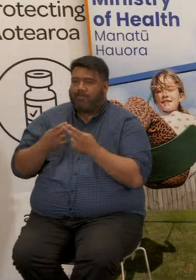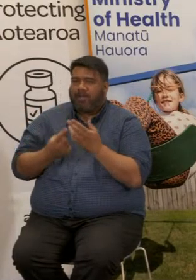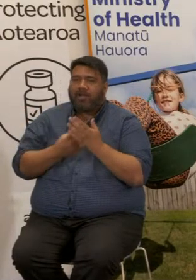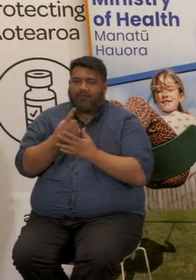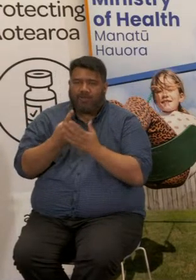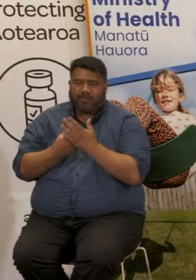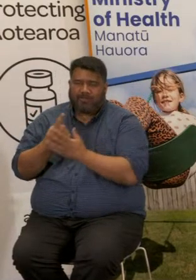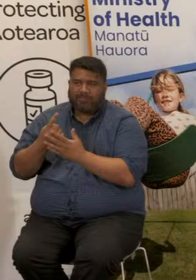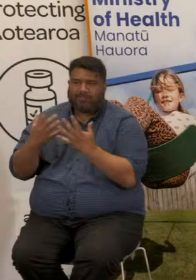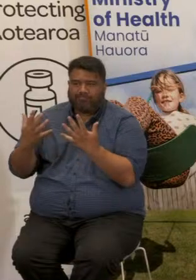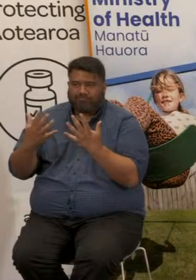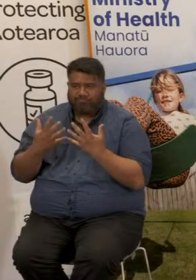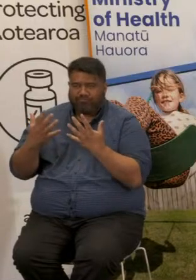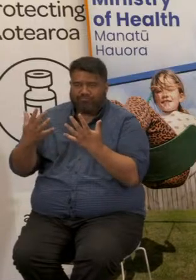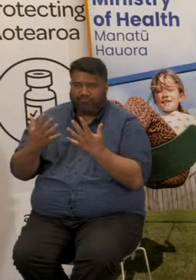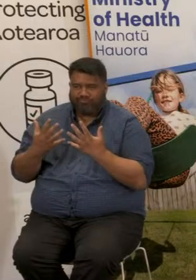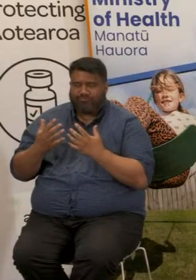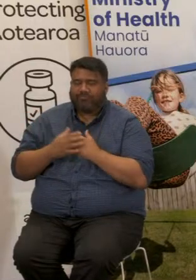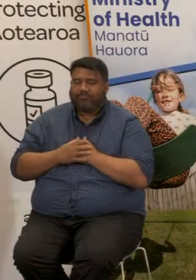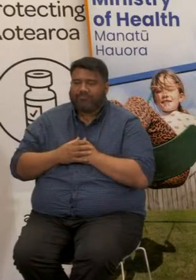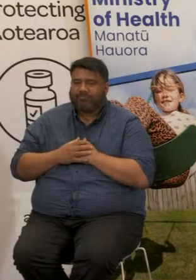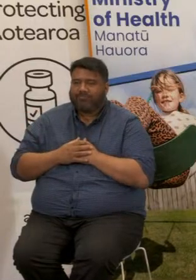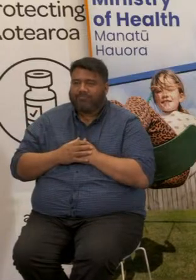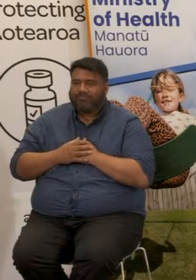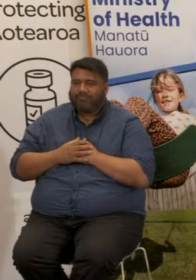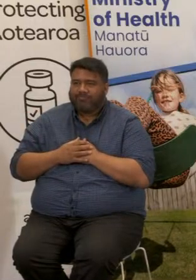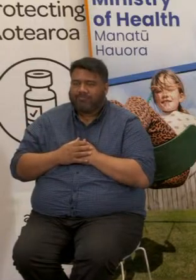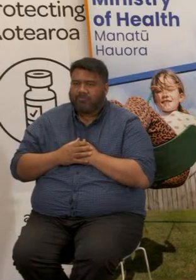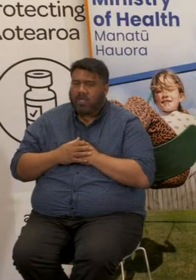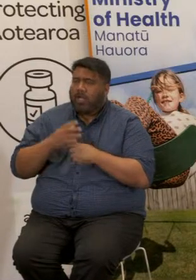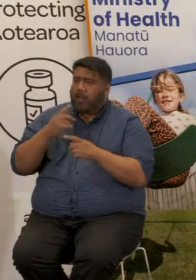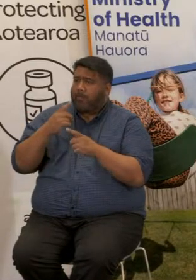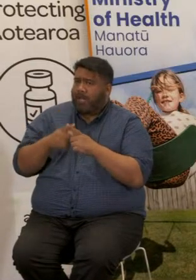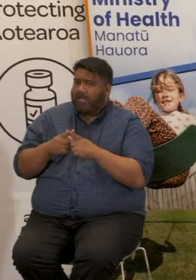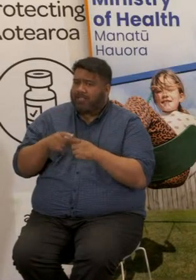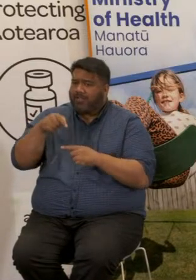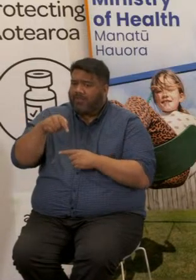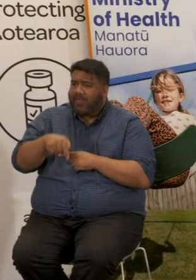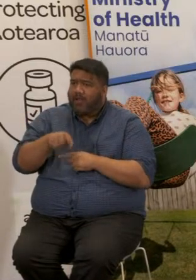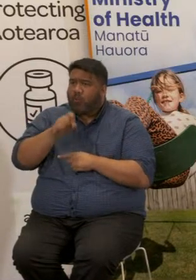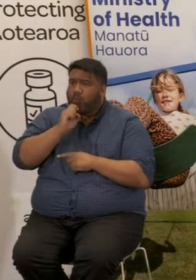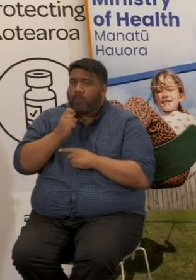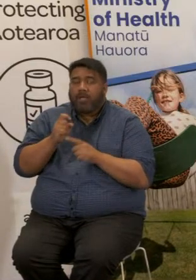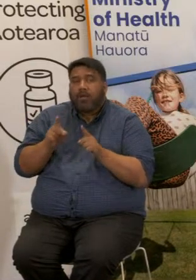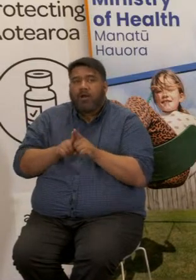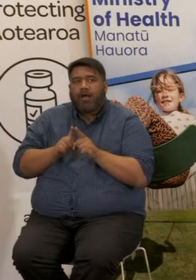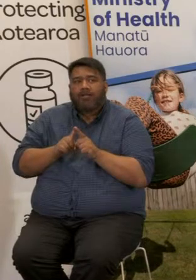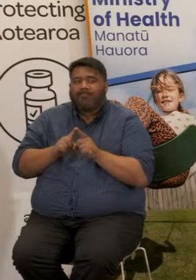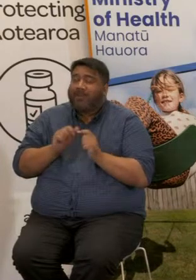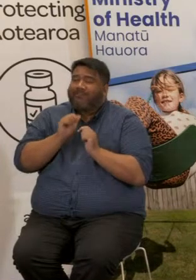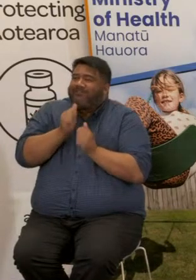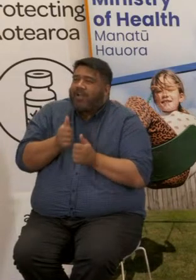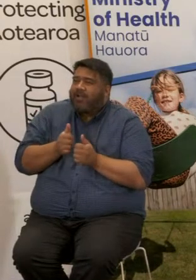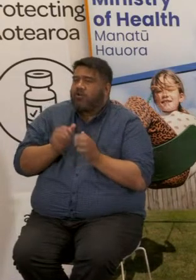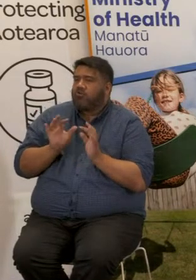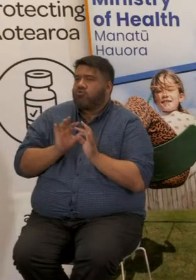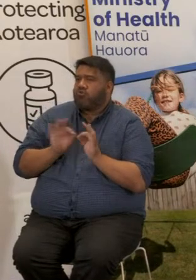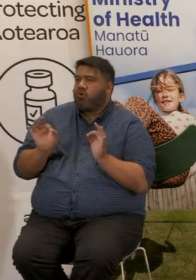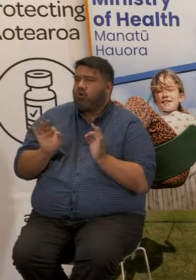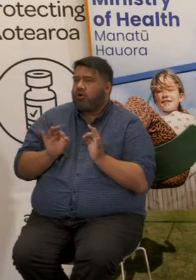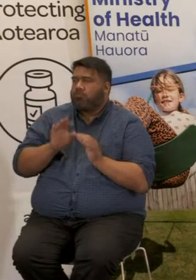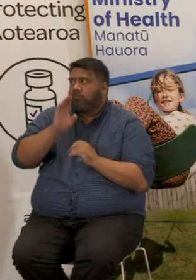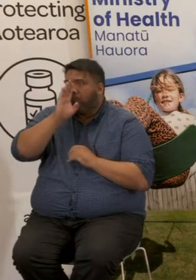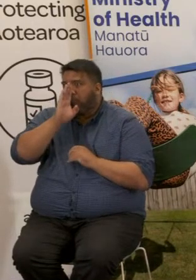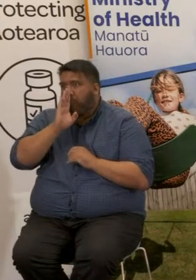up the kids in a way that is a celebration of the event. And I don't know if any of you know this, but